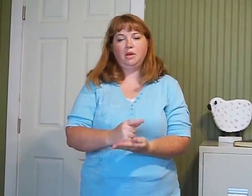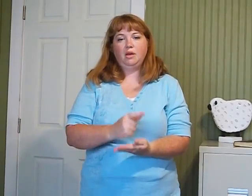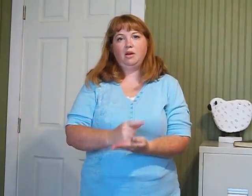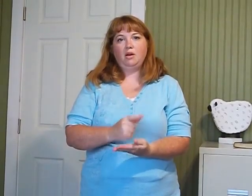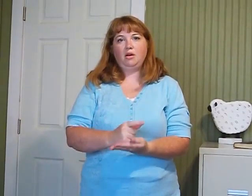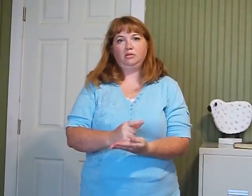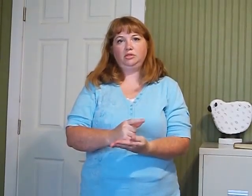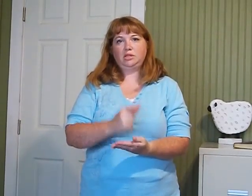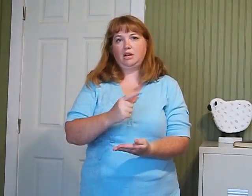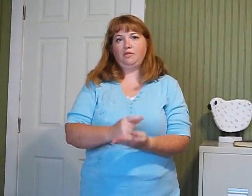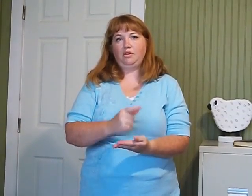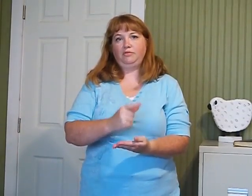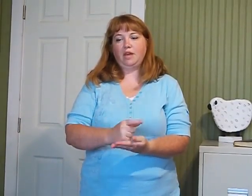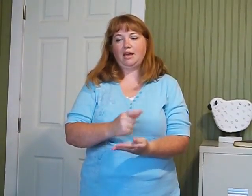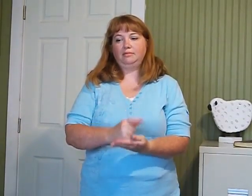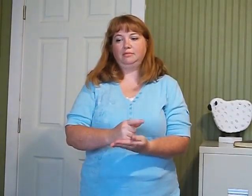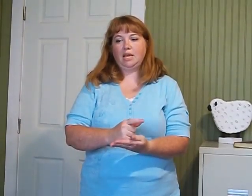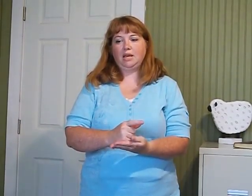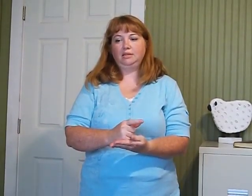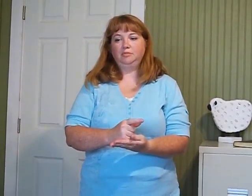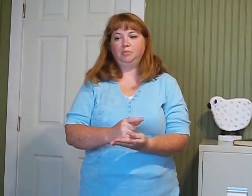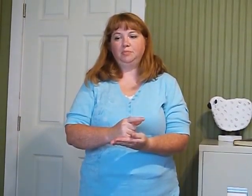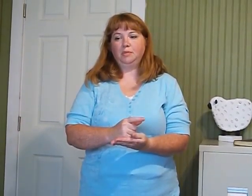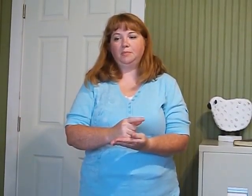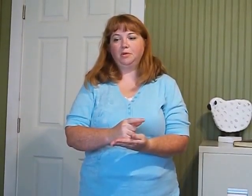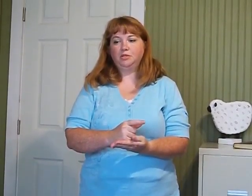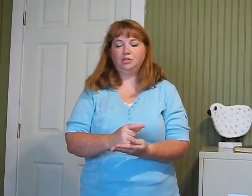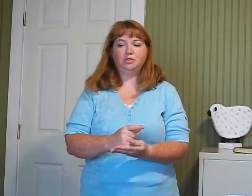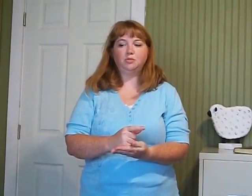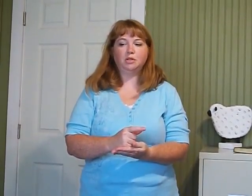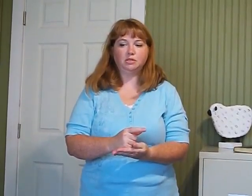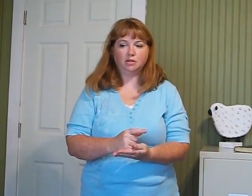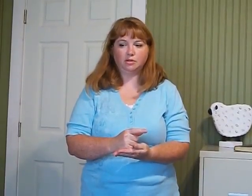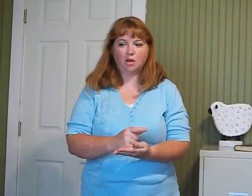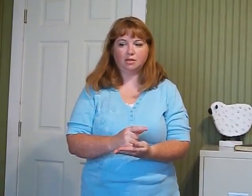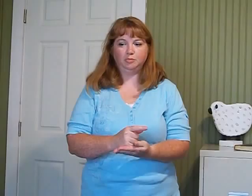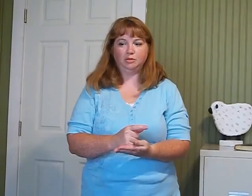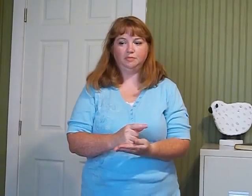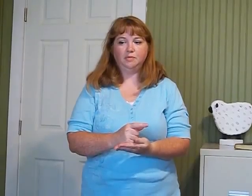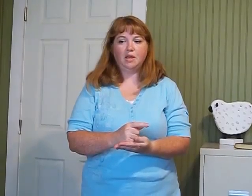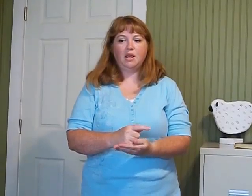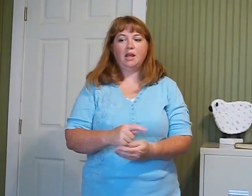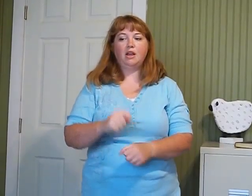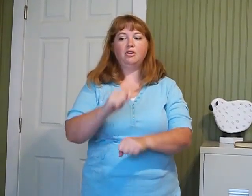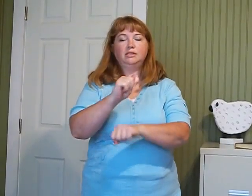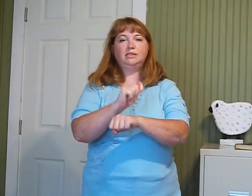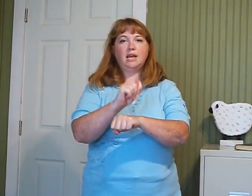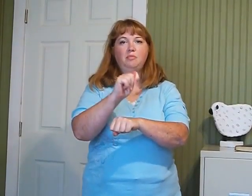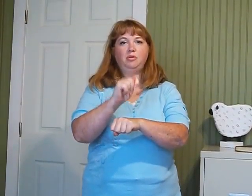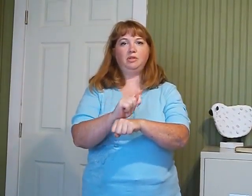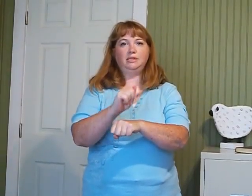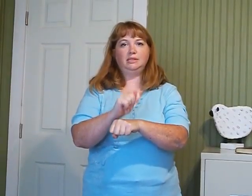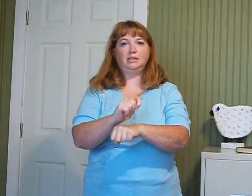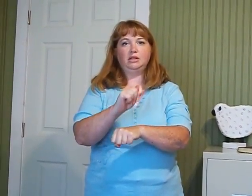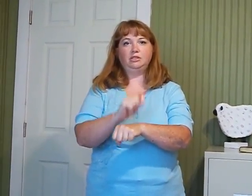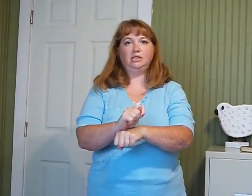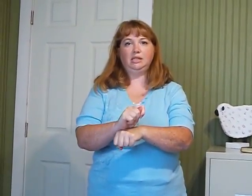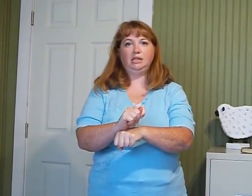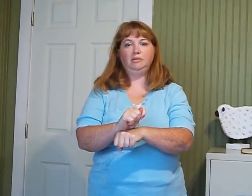thumb, just kind of on a flat hand. Persecution spreads the gospel. Herod's temple, this is the letter